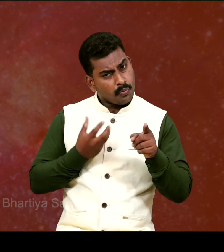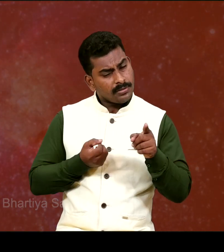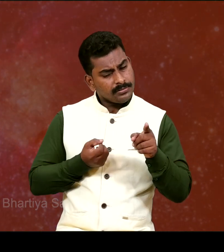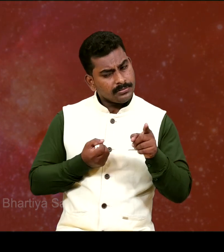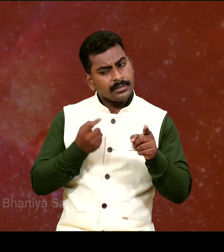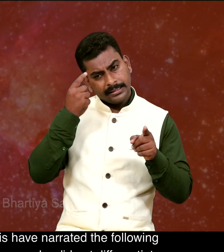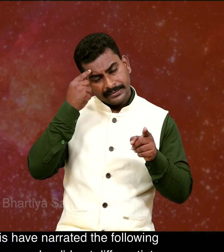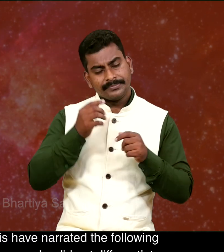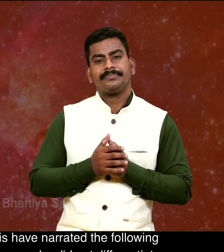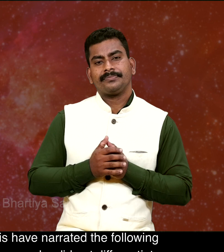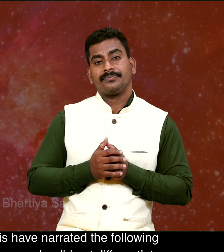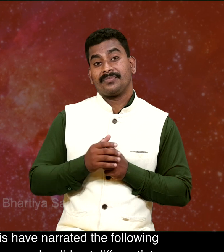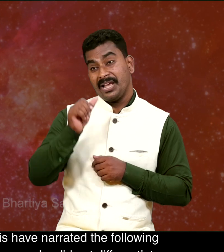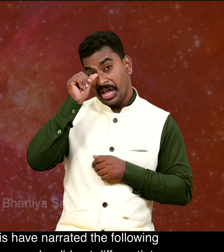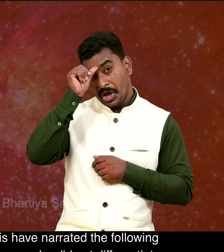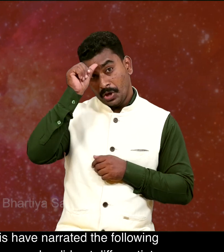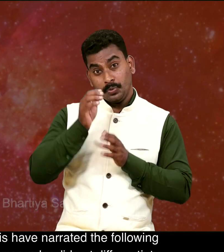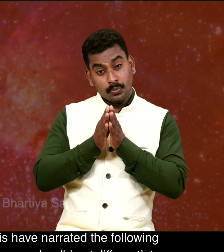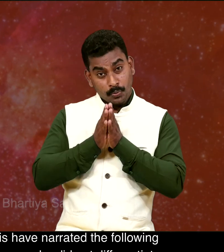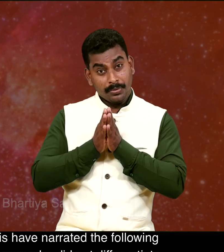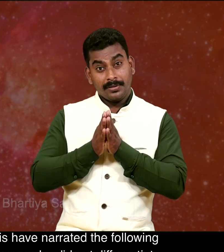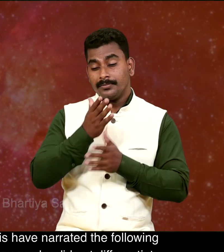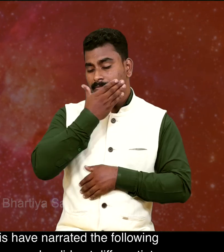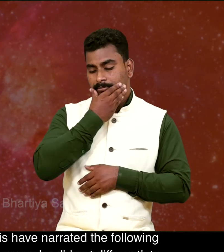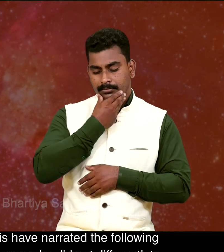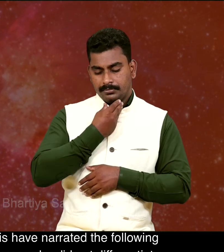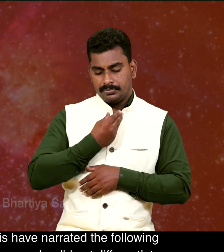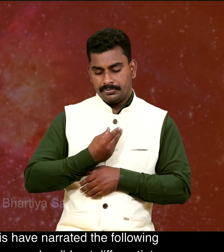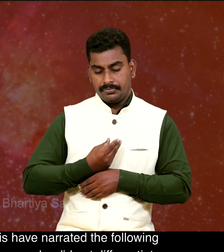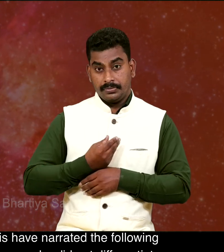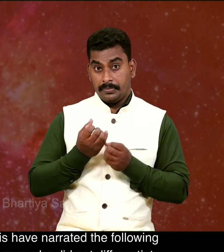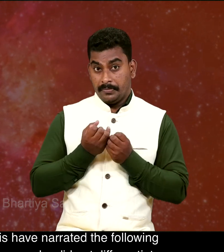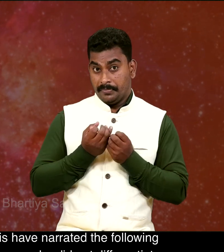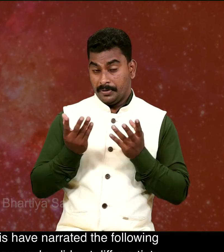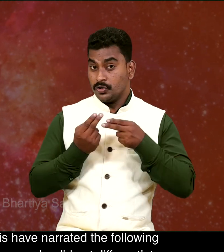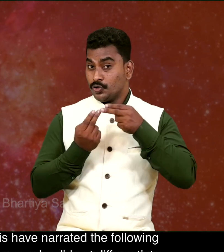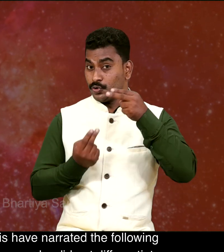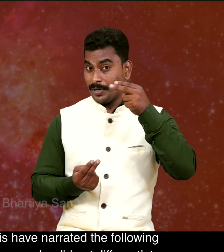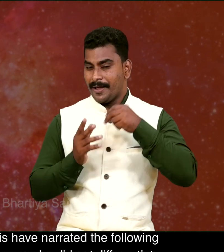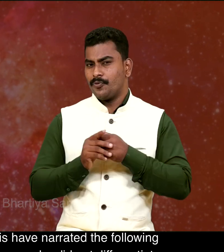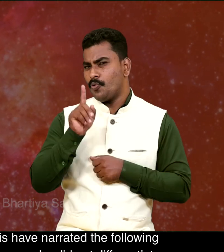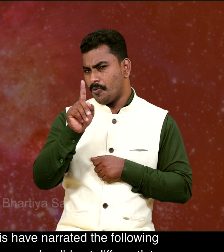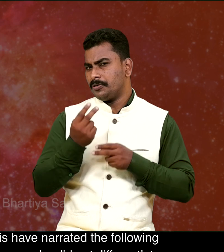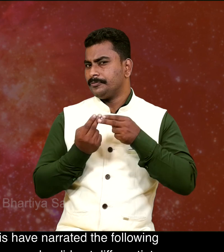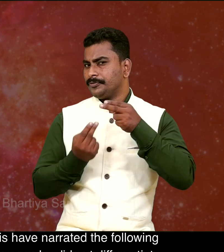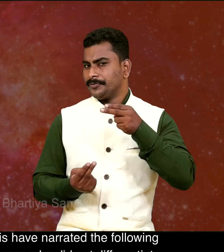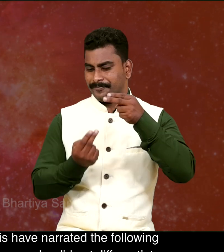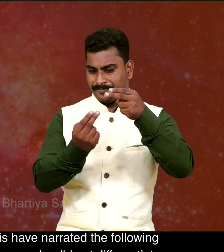Our rishis have narrated the following story of a man who did not differentiate his